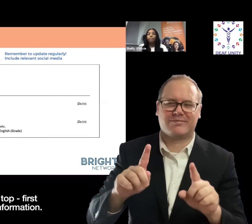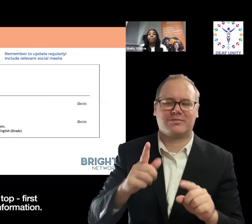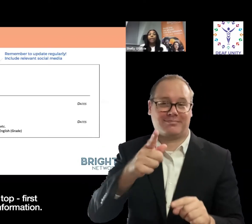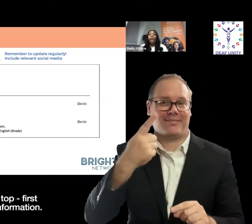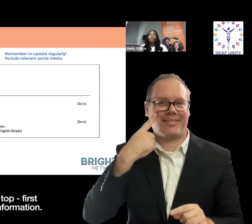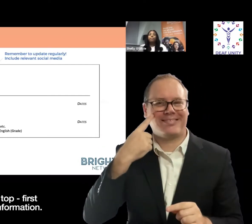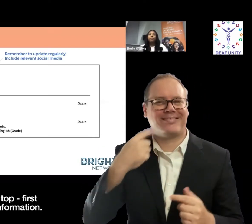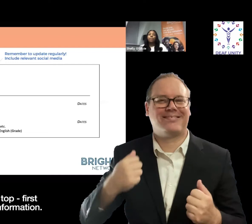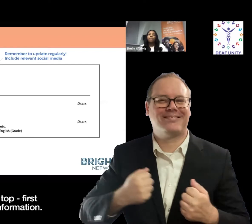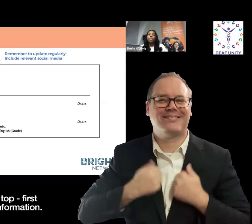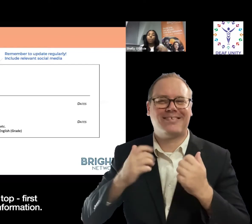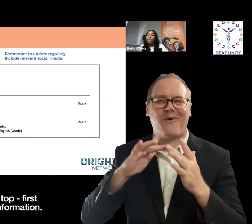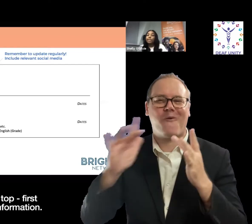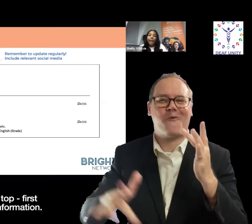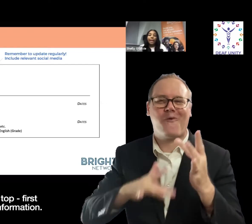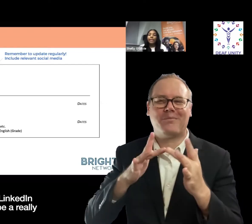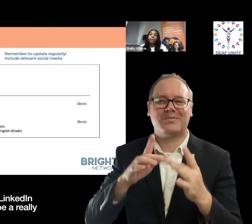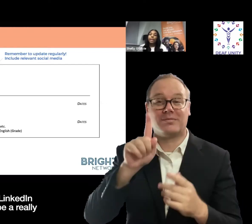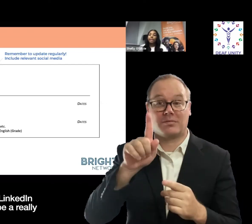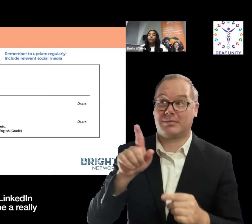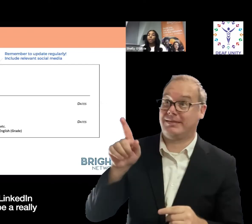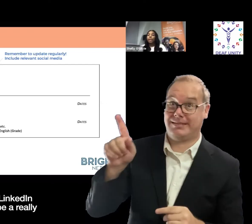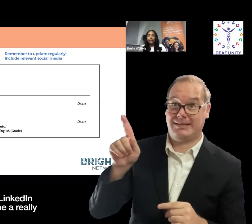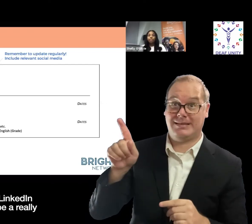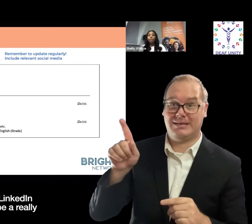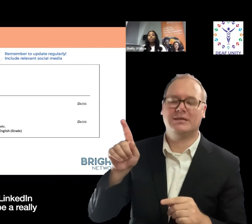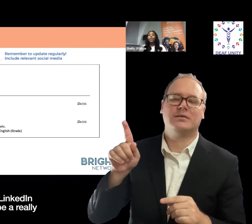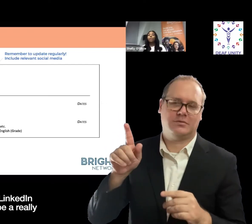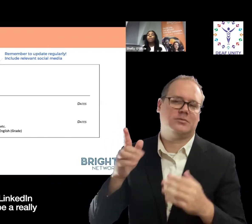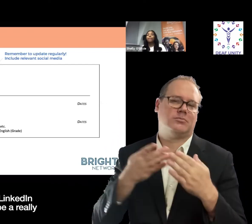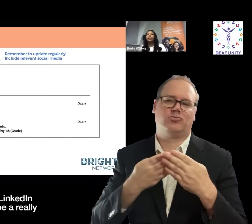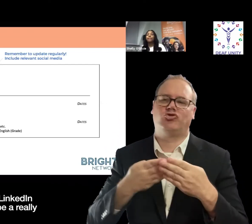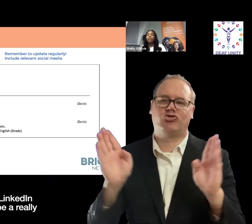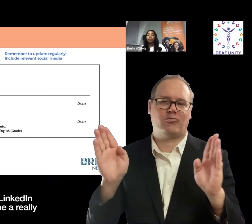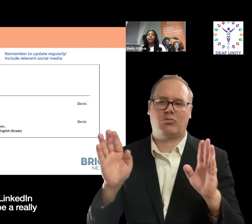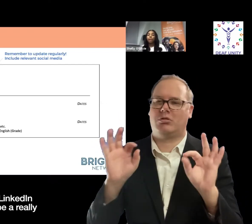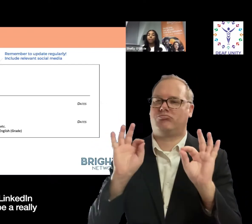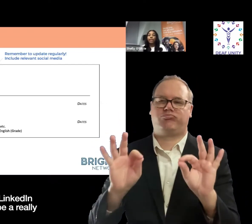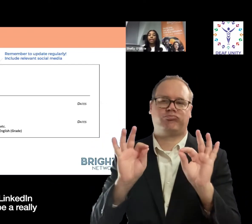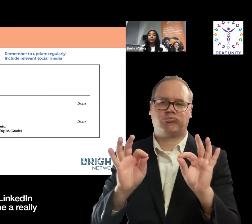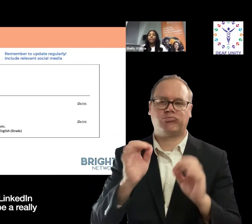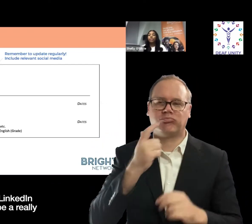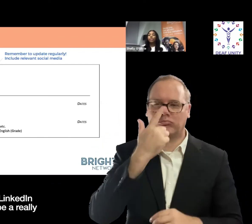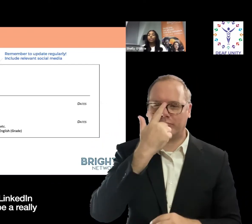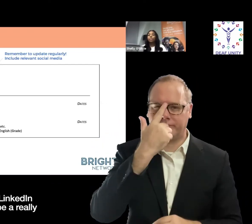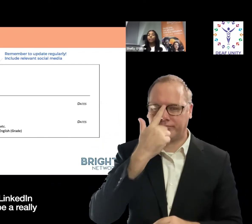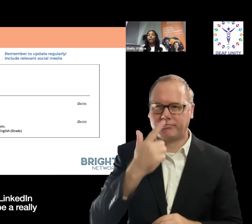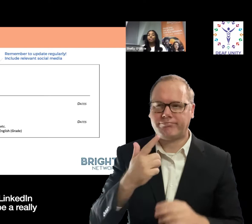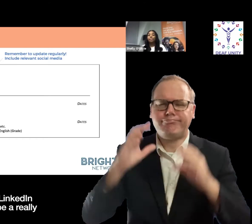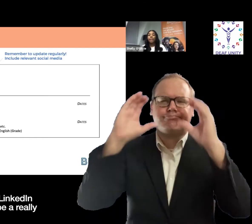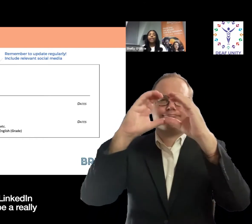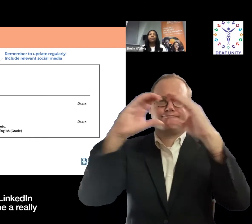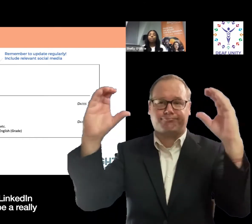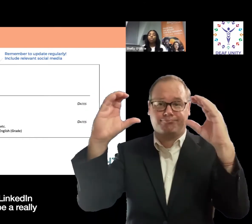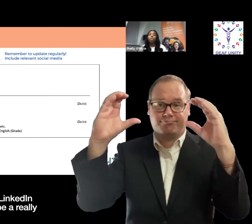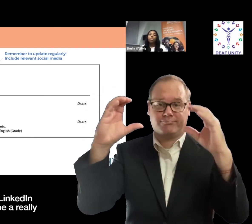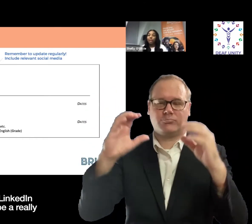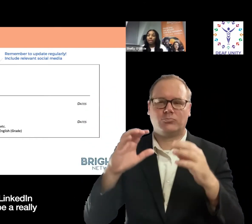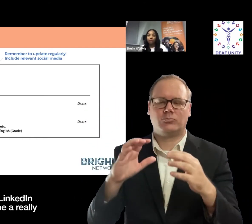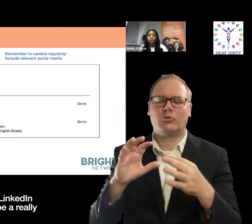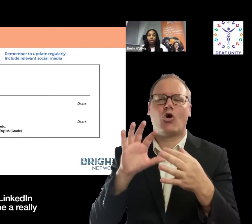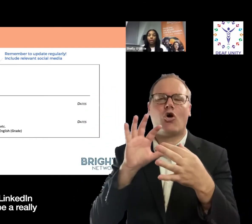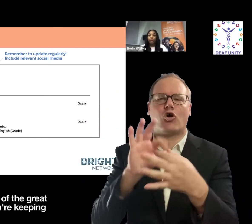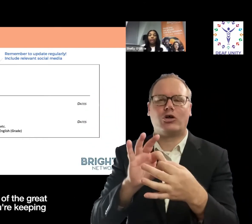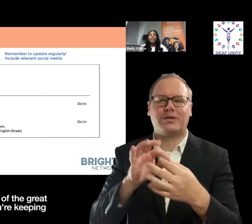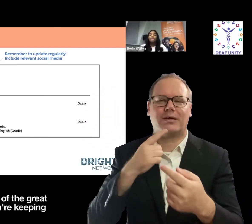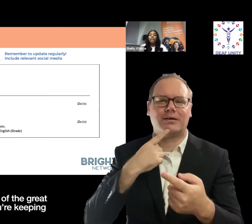information. Always add a little link to your LinkedIn profile, because that's going to be a really nice way to show them even more of the great